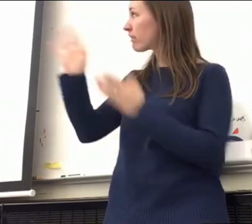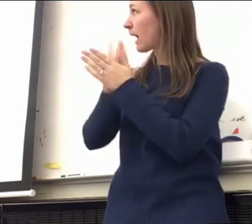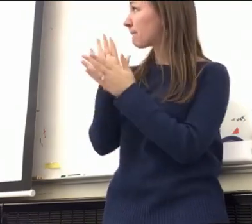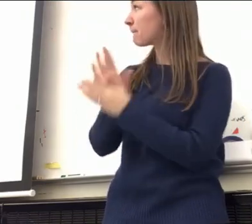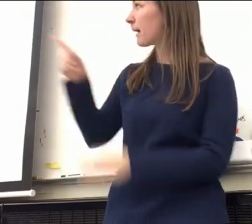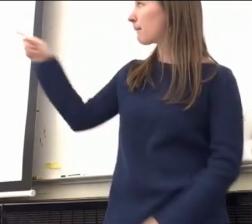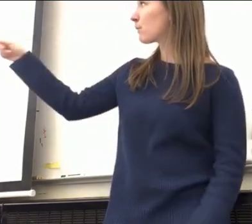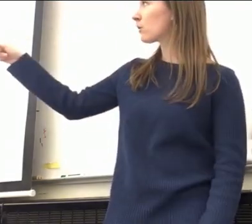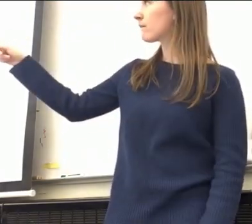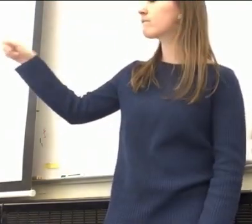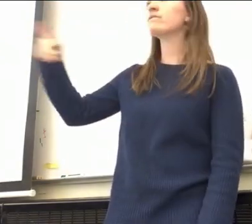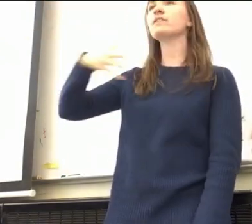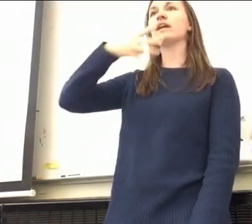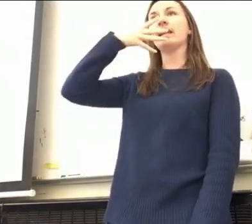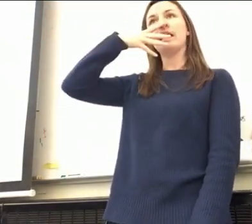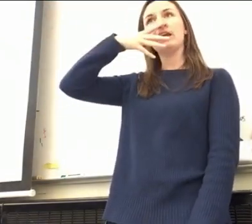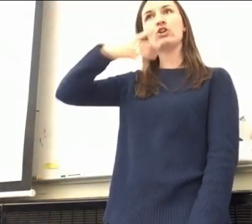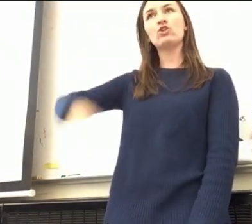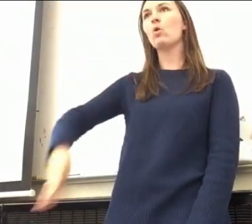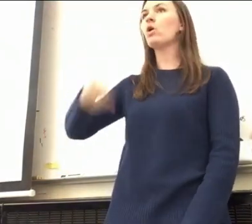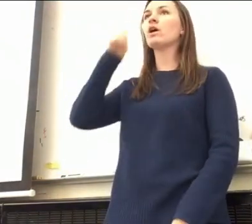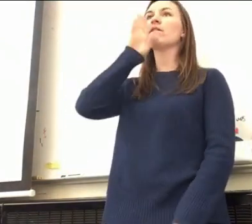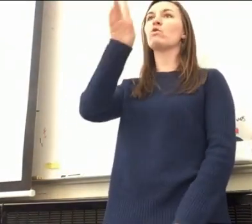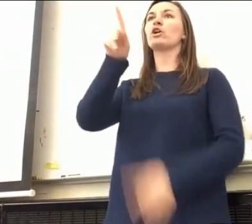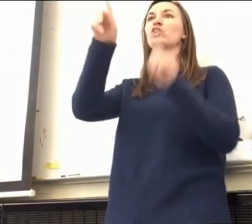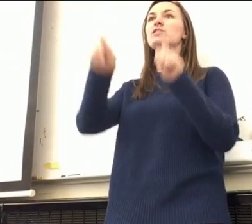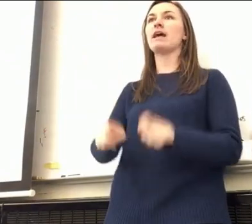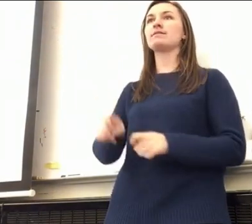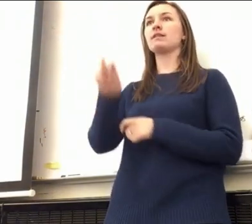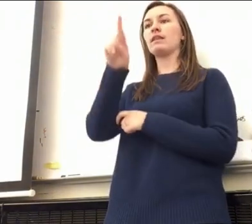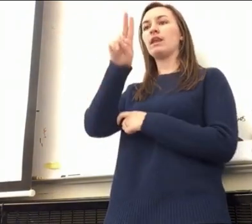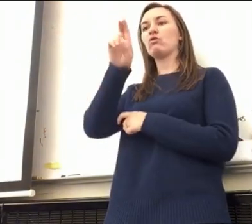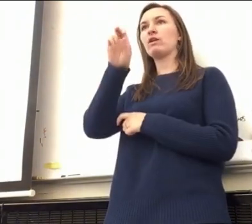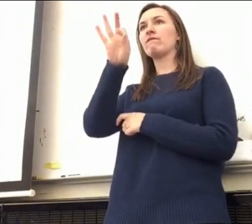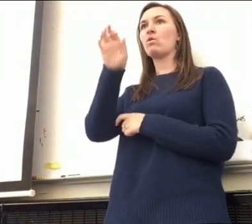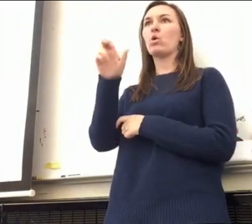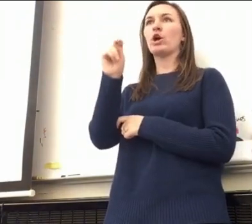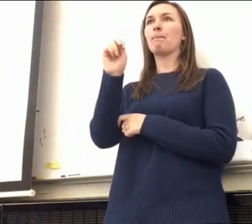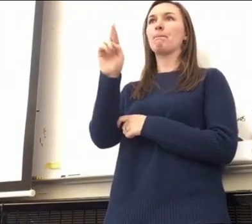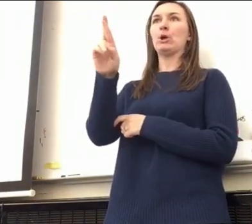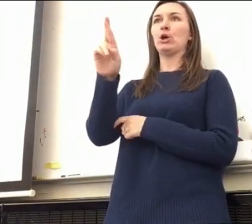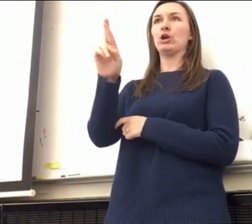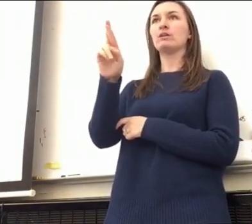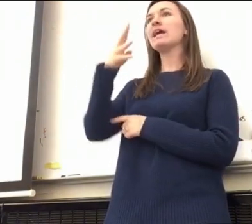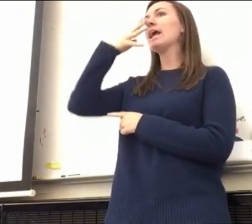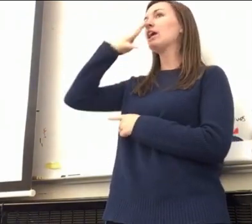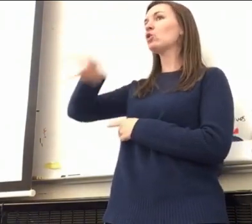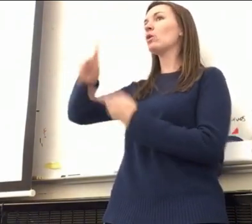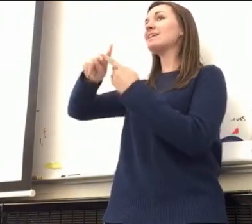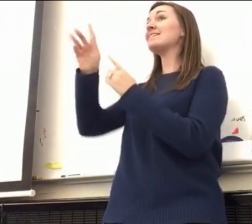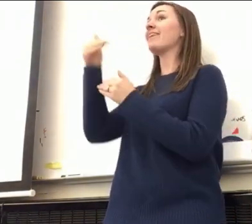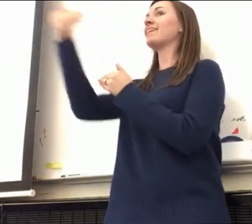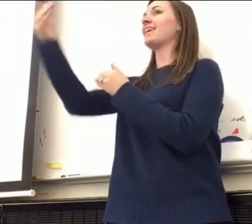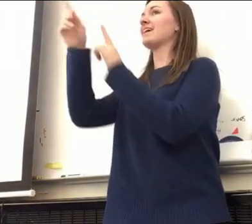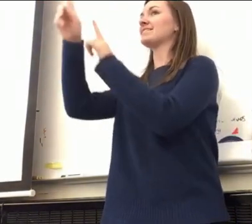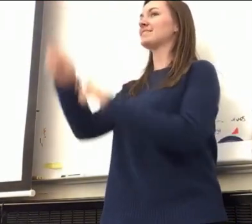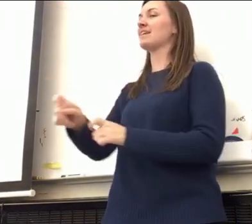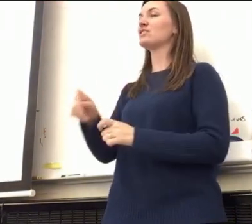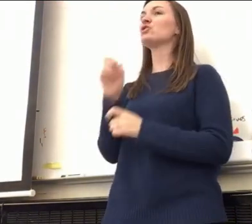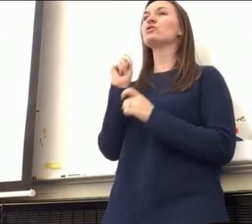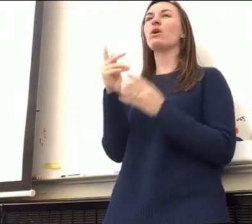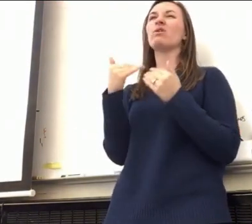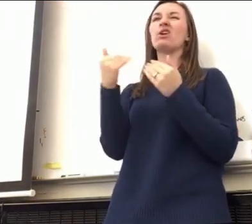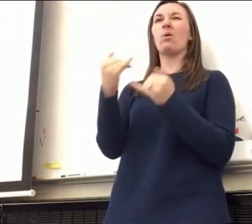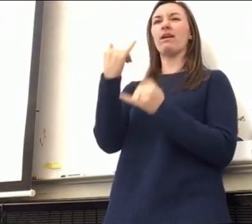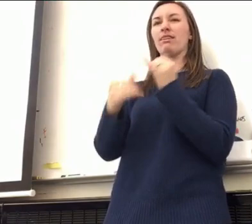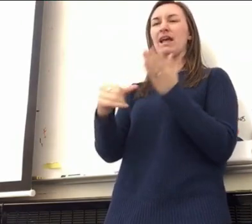you can ignore this paper for your test. You do not need to study it. Okay? So go ahead and move on to the last page.